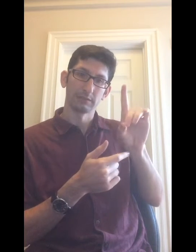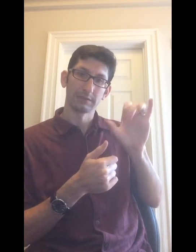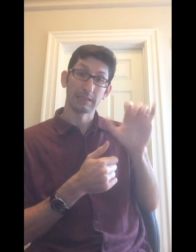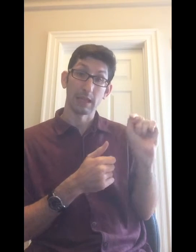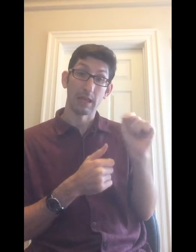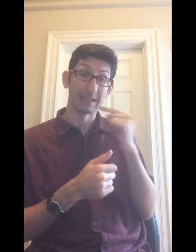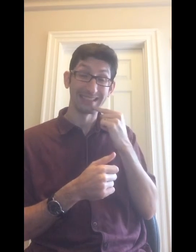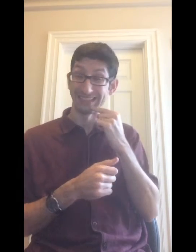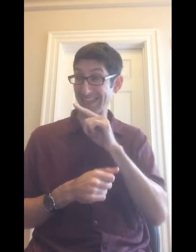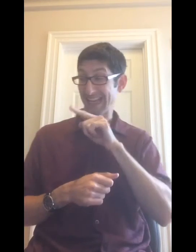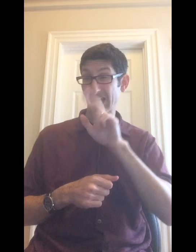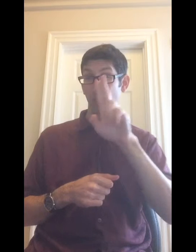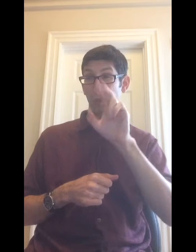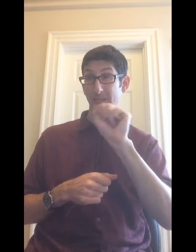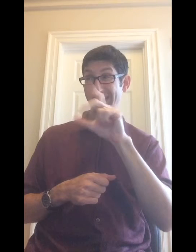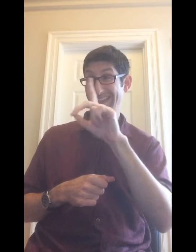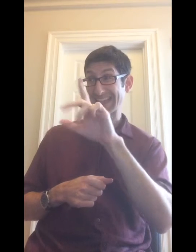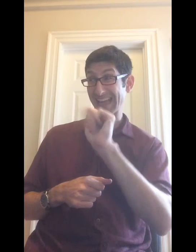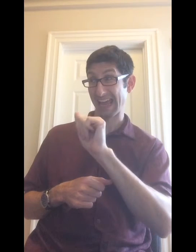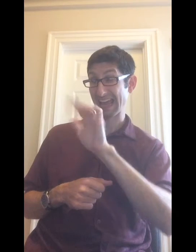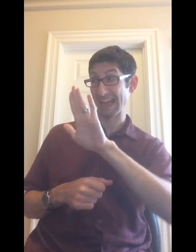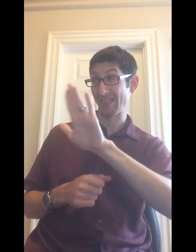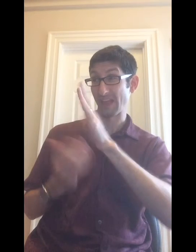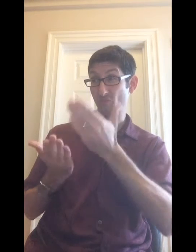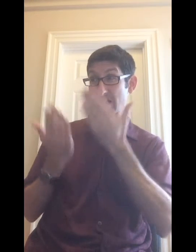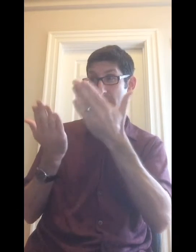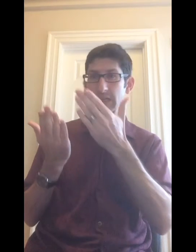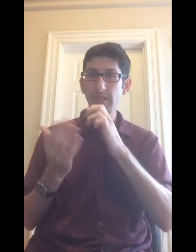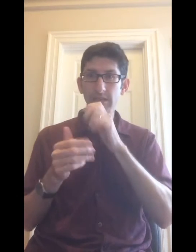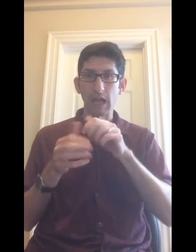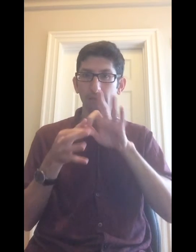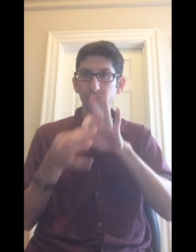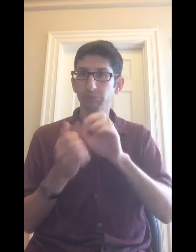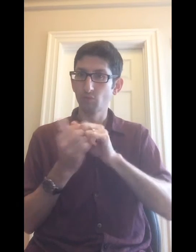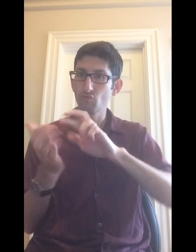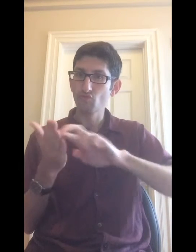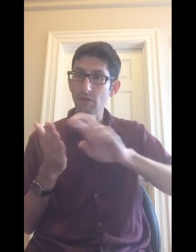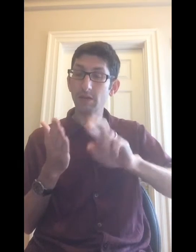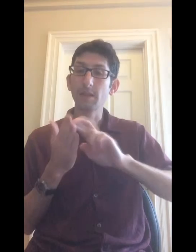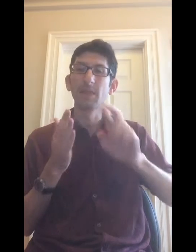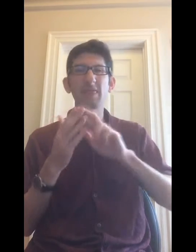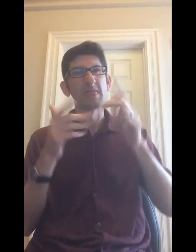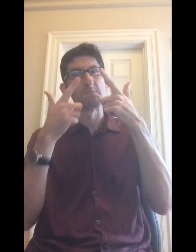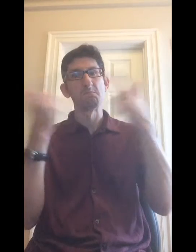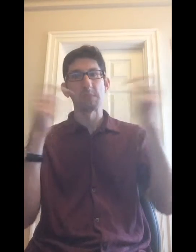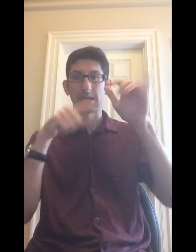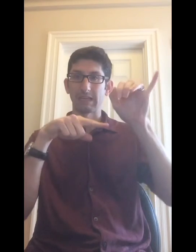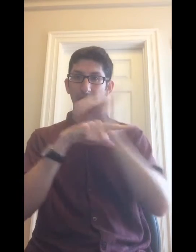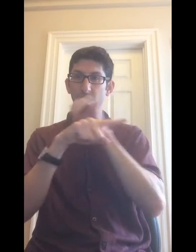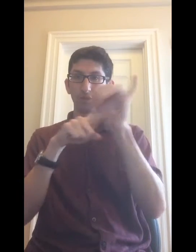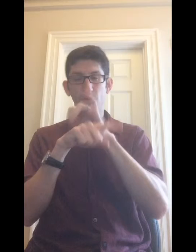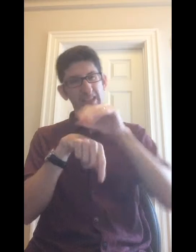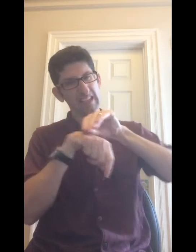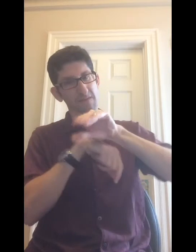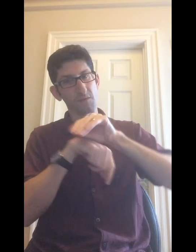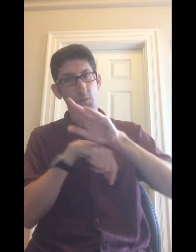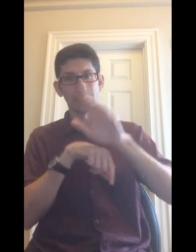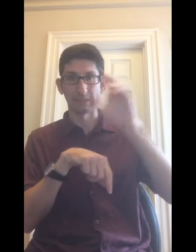these suggestions, but it's very heavily influenced from the mass food industry. And we all know that the mass food industry has a very heavy stock of